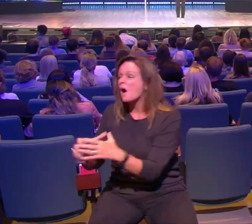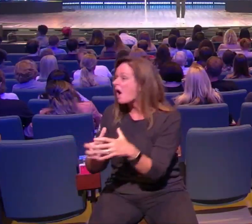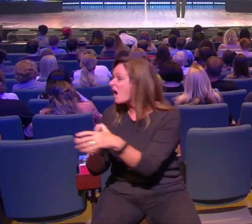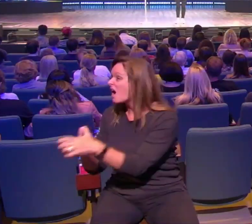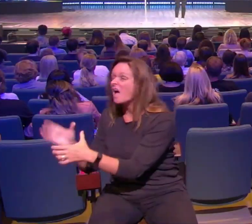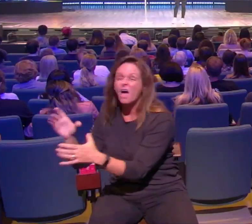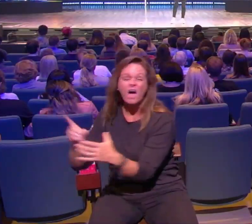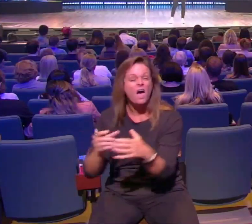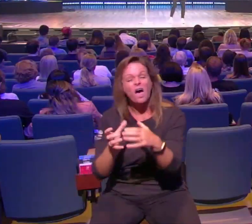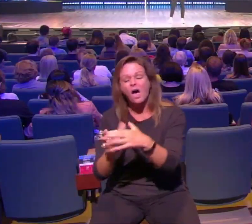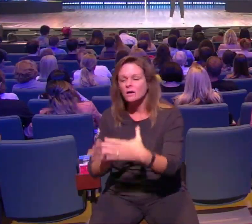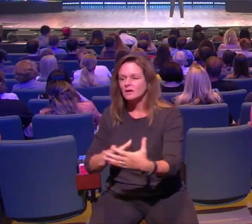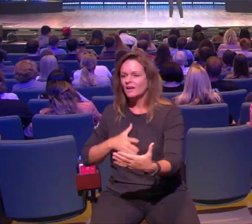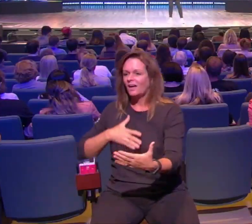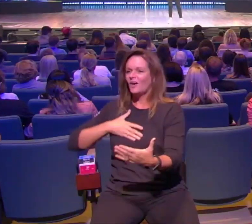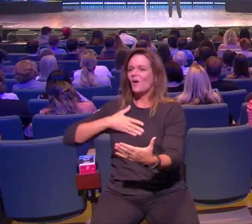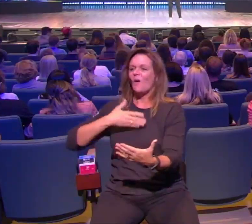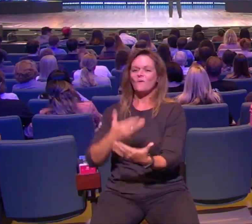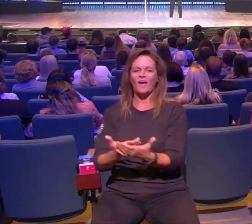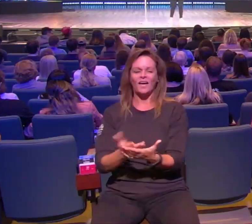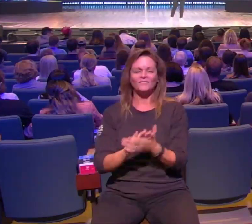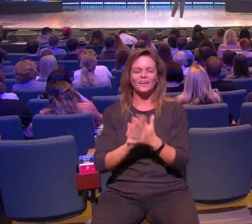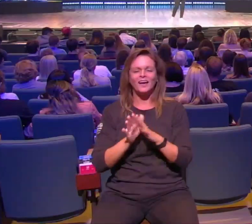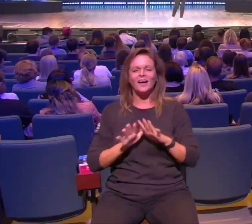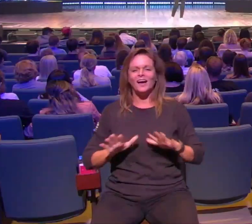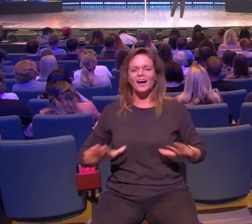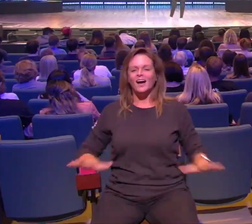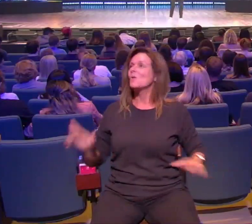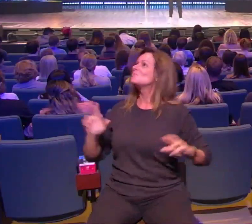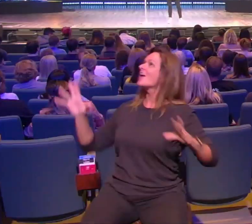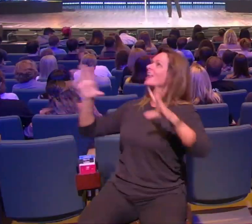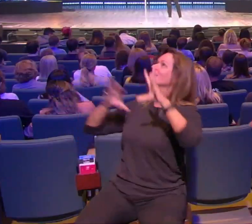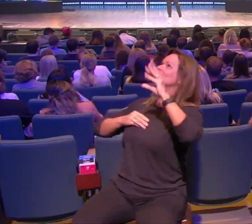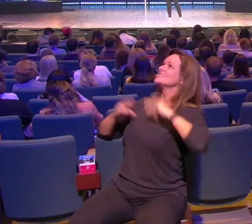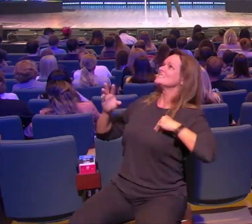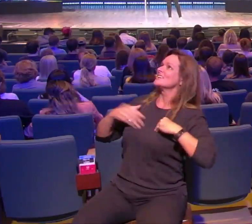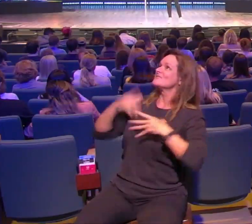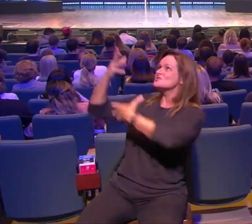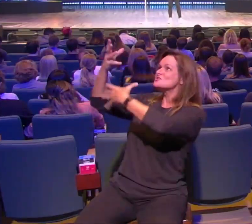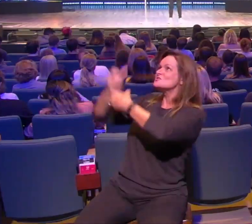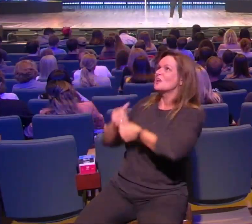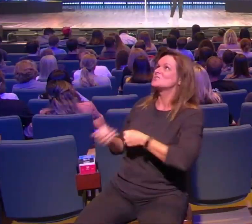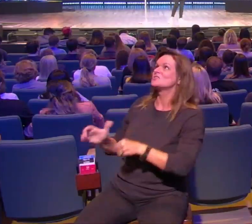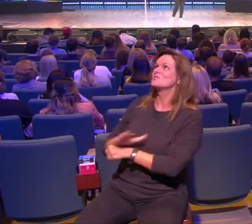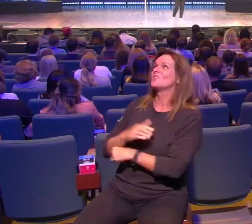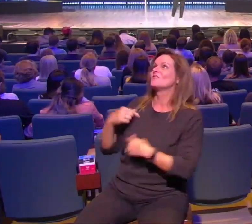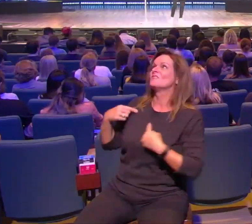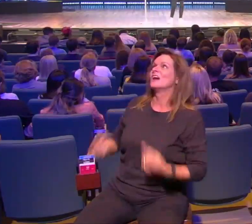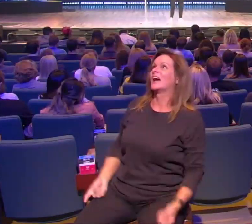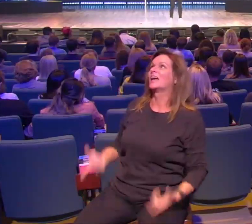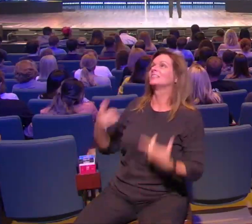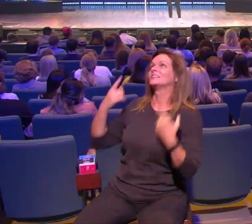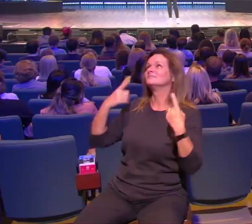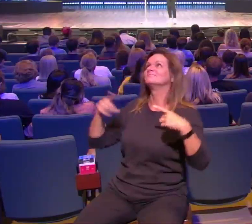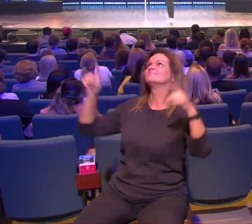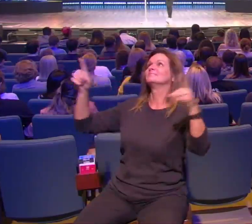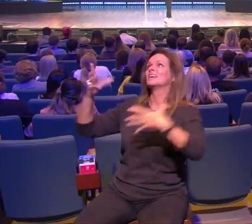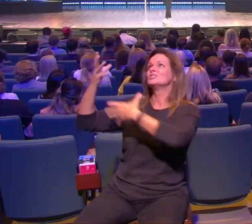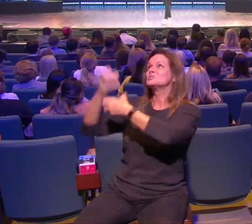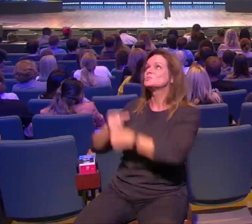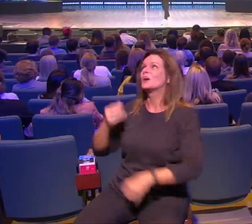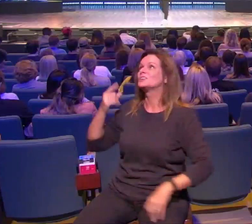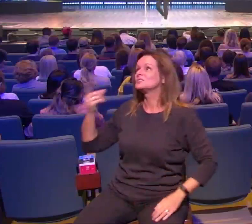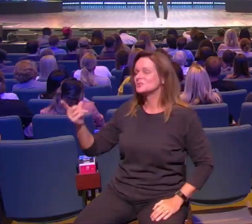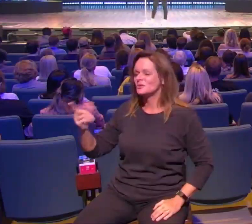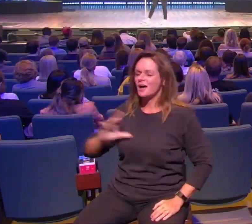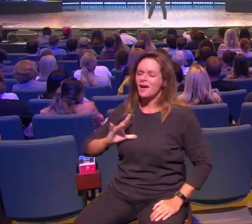of the inheritance God had for them. And I'm so excited about this next passage of scripture, because until a year ago, I had never heard a sermon